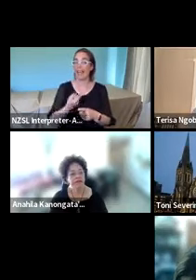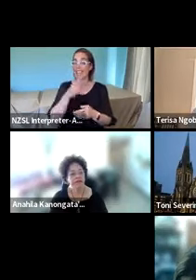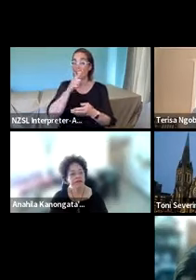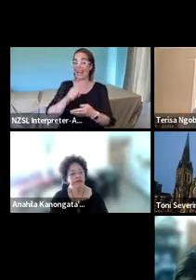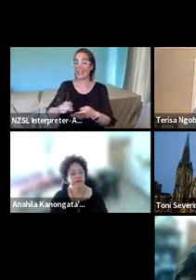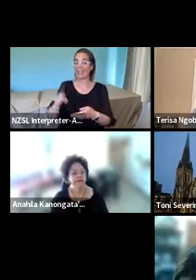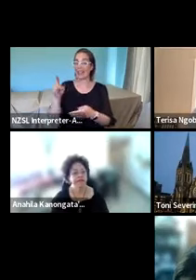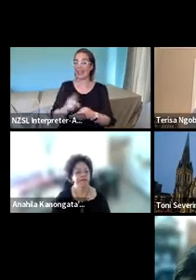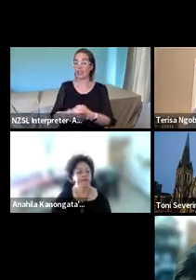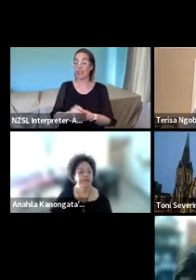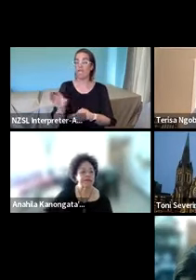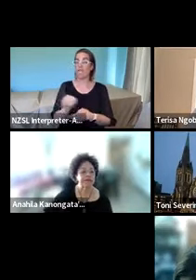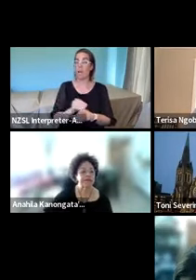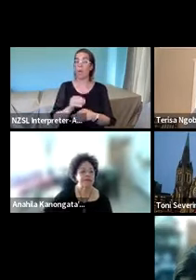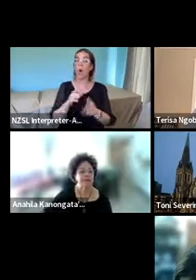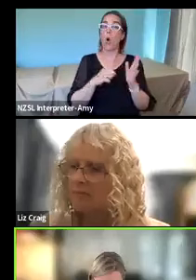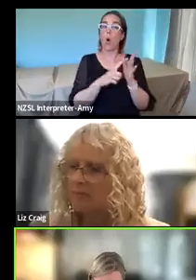from Ollie.